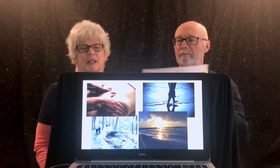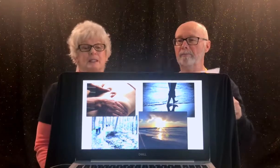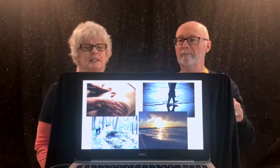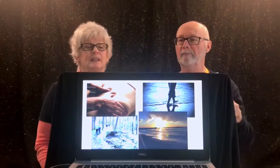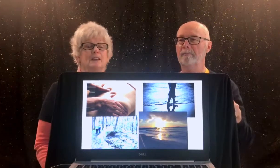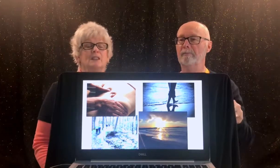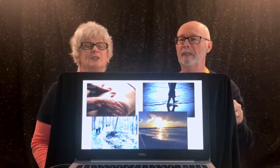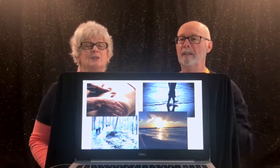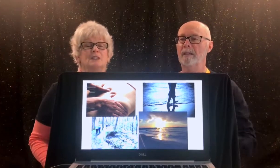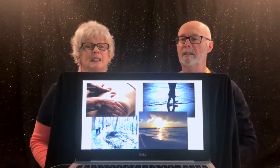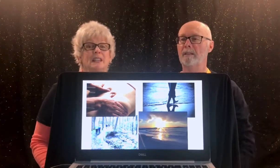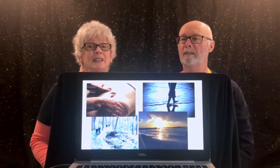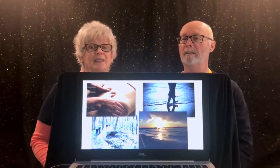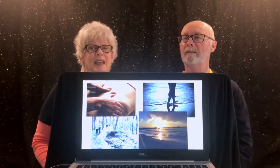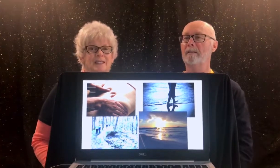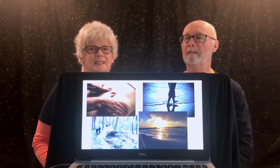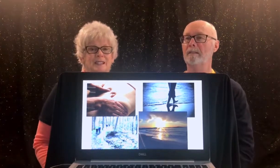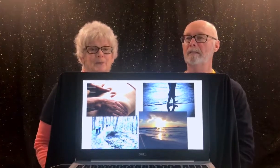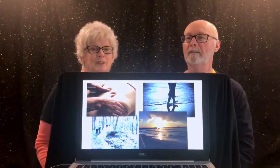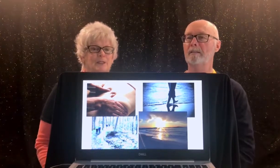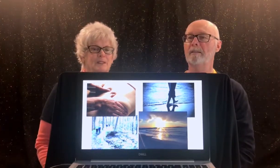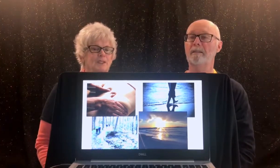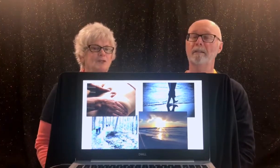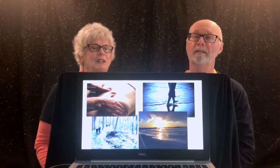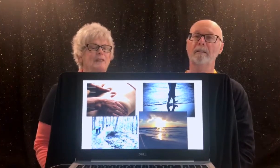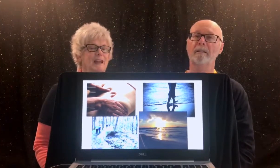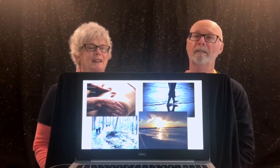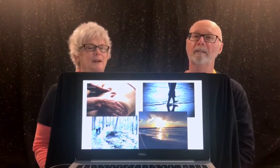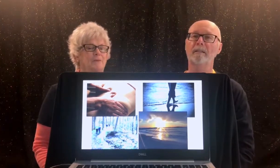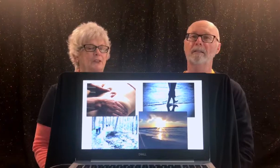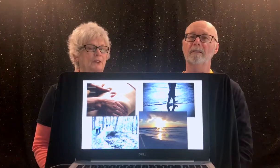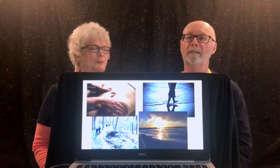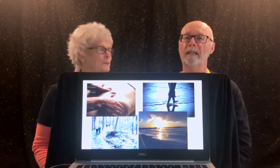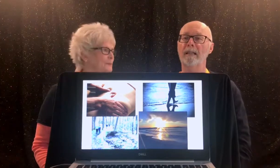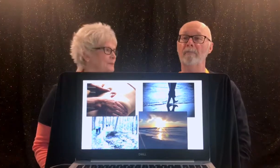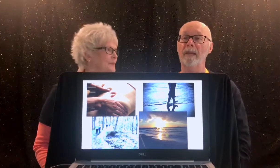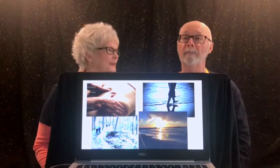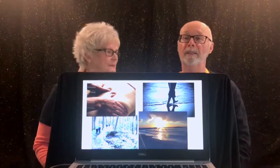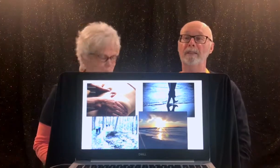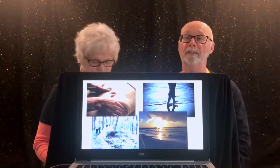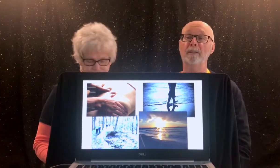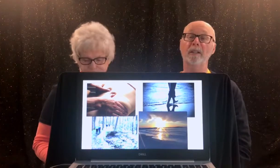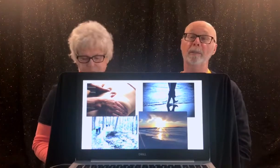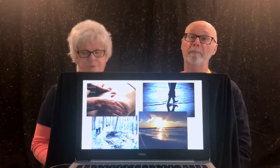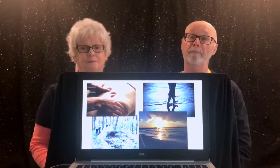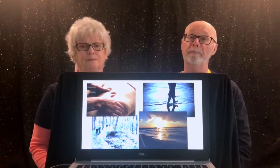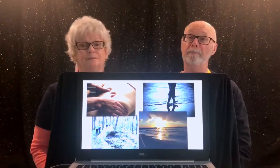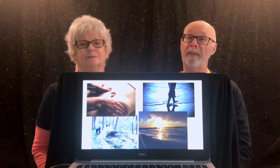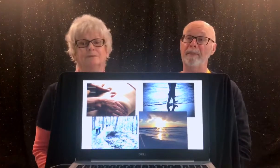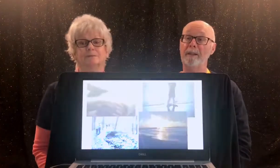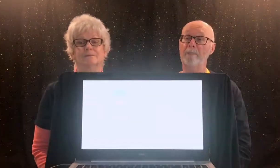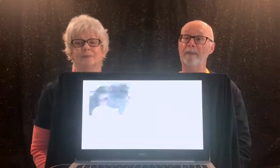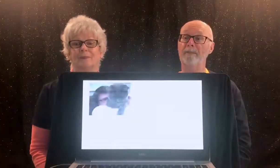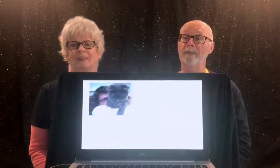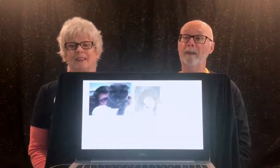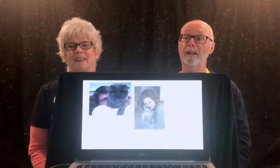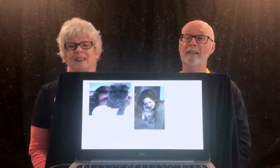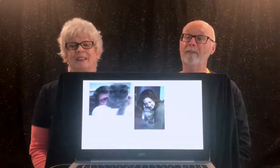sunset. You need that stimulus. You need that comfort. Maybe you can get pet therapy from hugging a